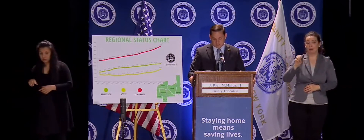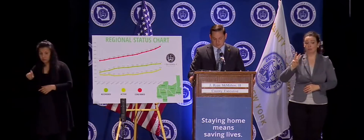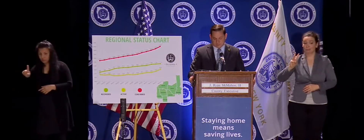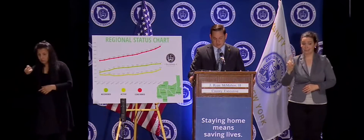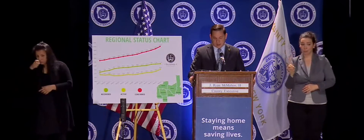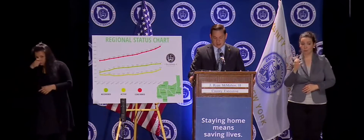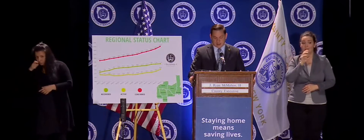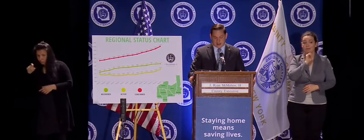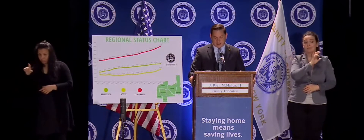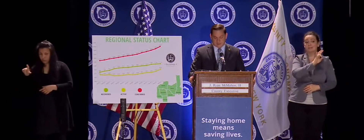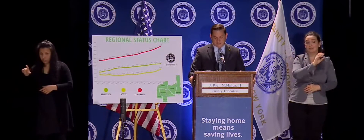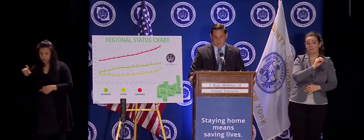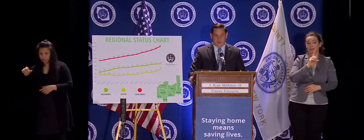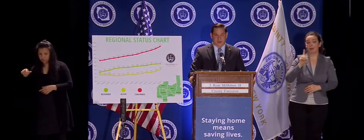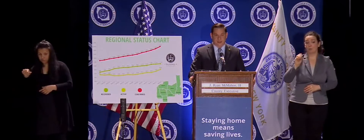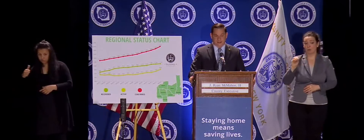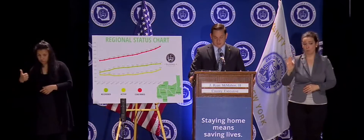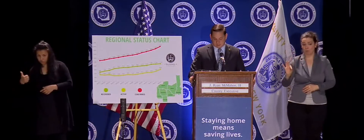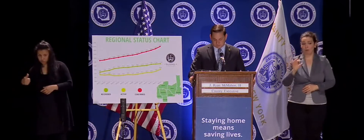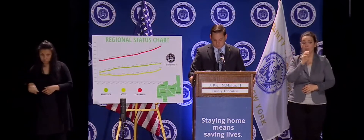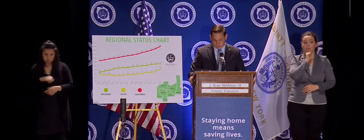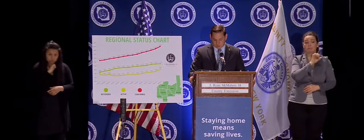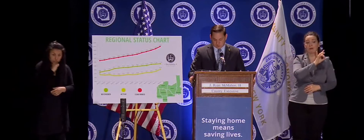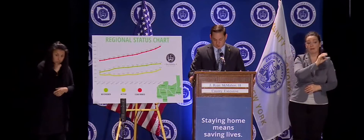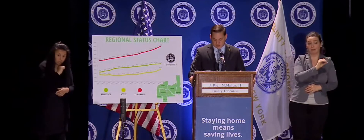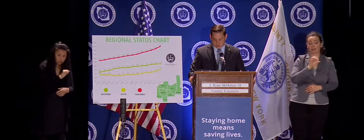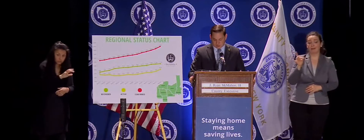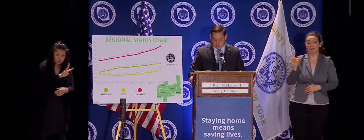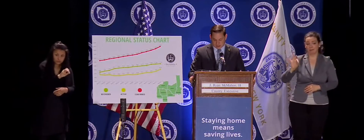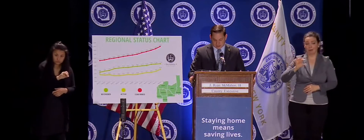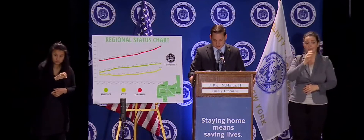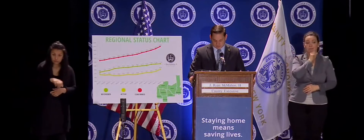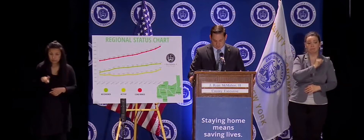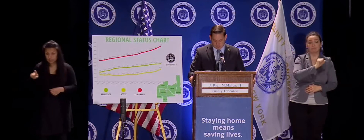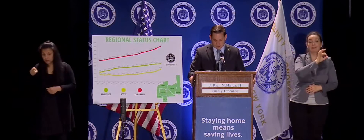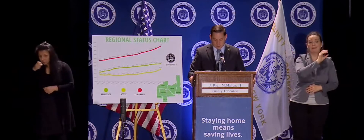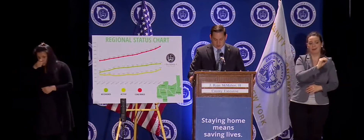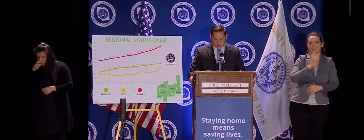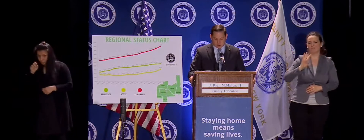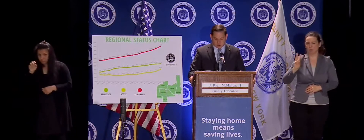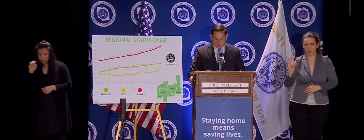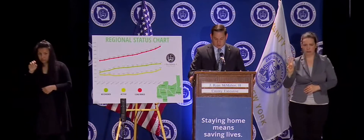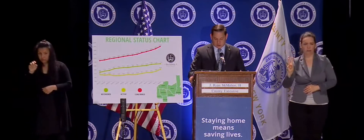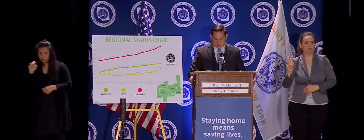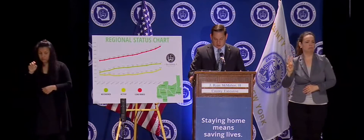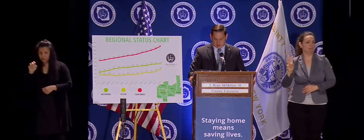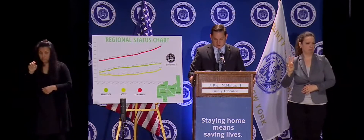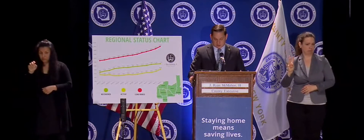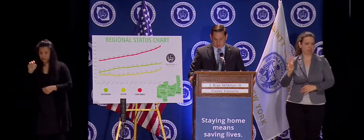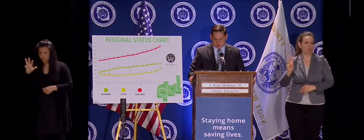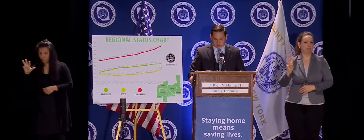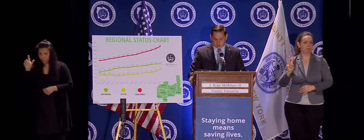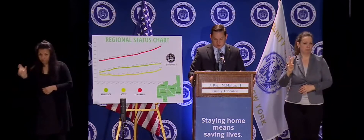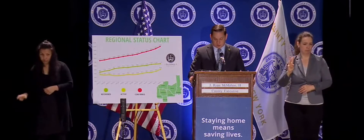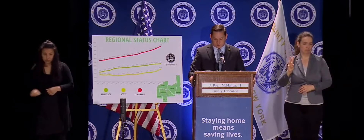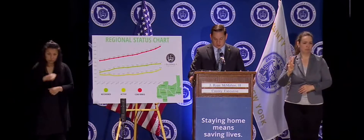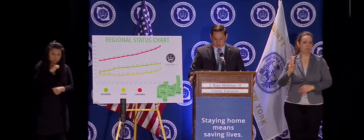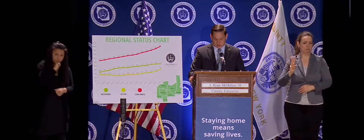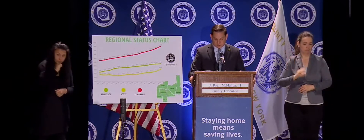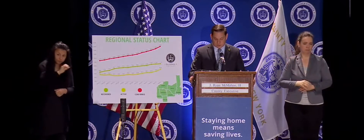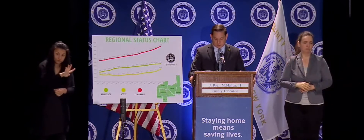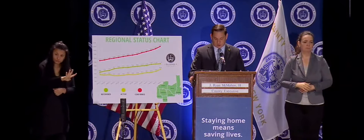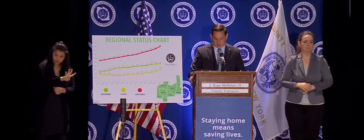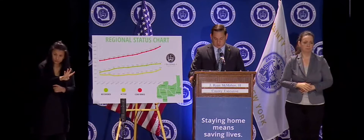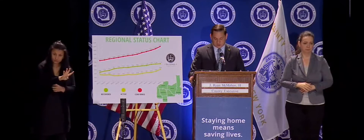70s, 89 in their 80s, and 46 in their 90s. 20% of our cases have been under 30 years of